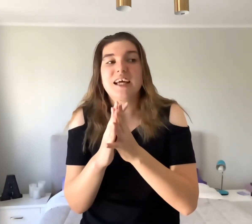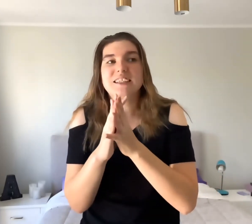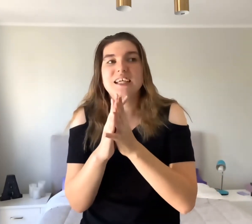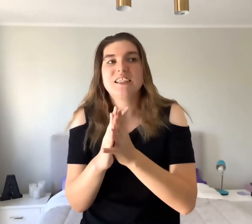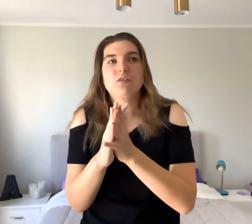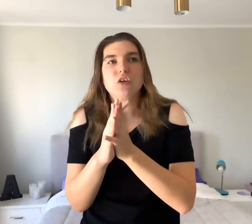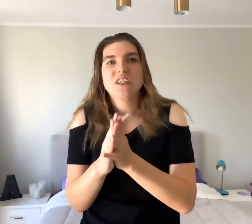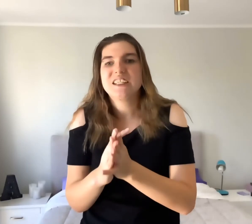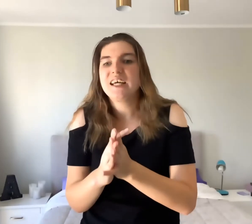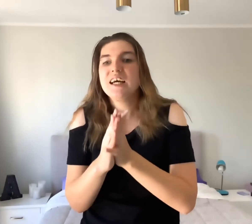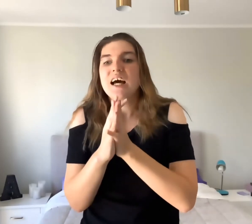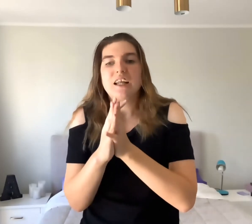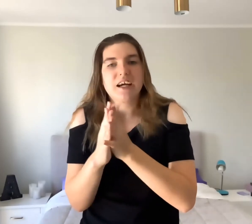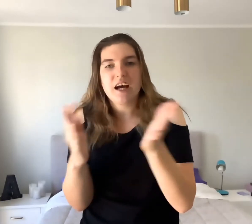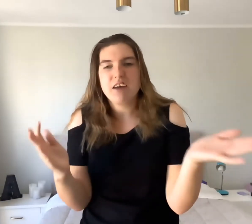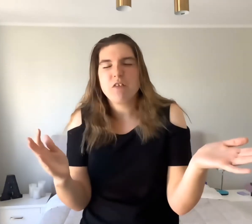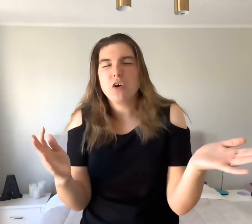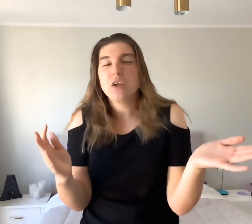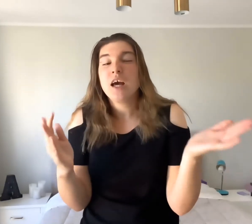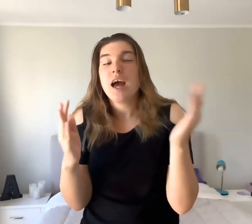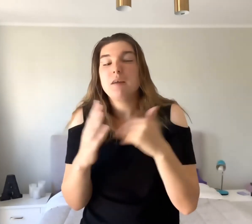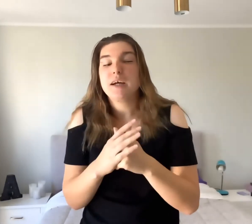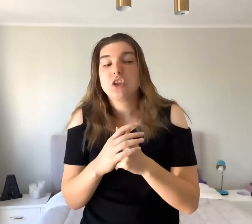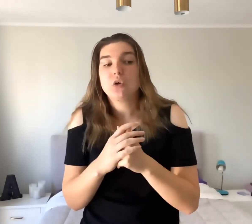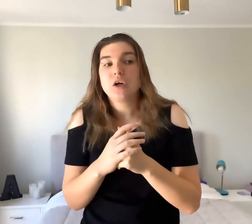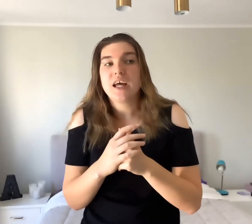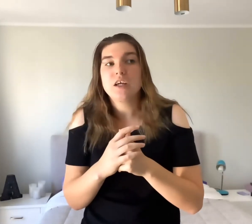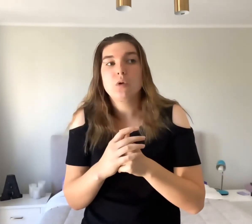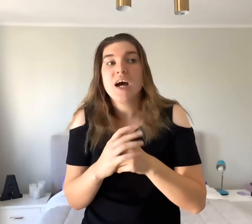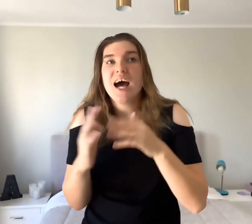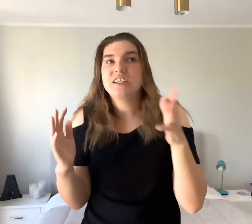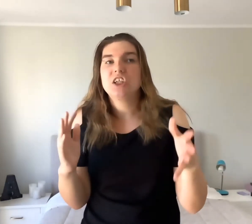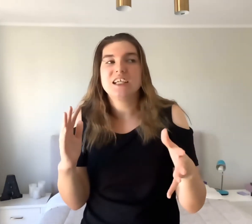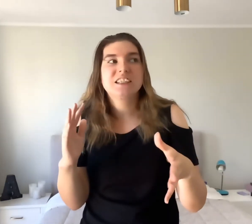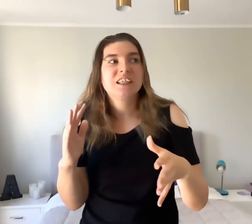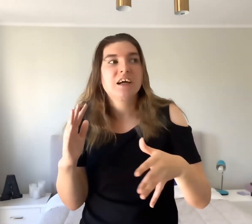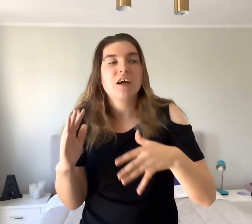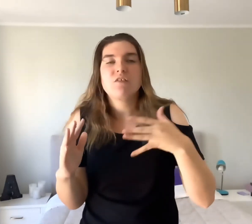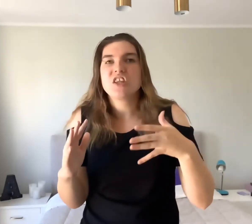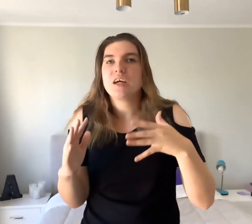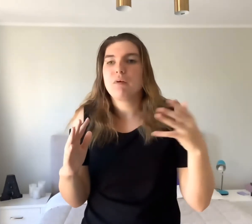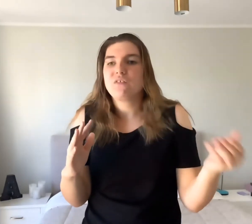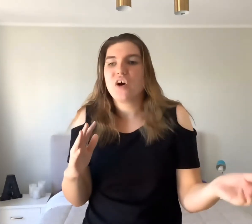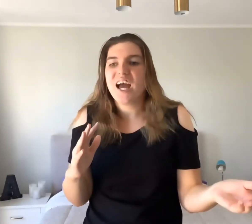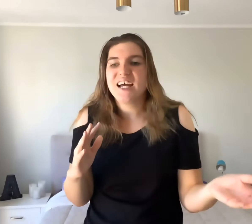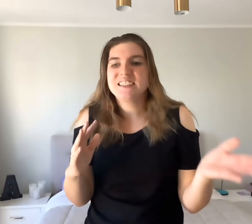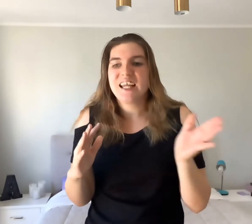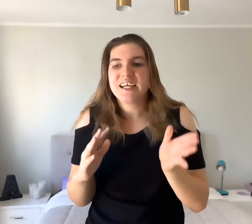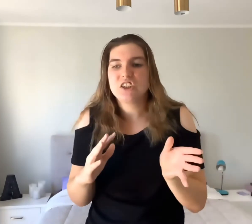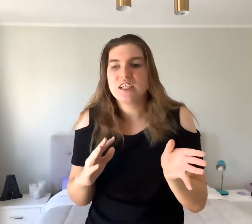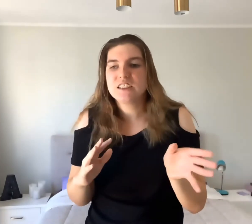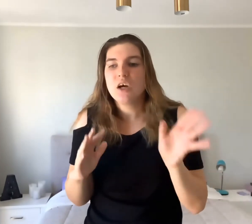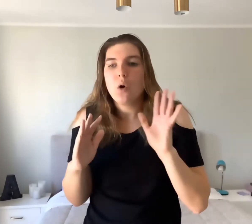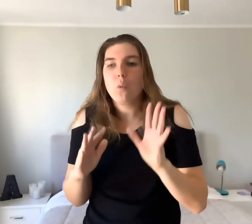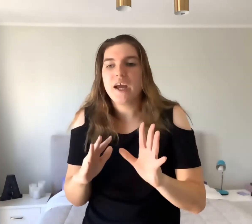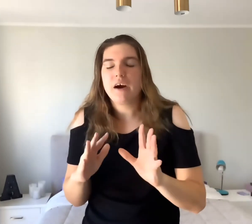is easy for you to see, like an iPhone, and make sure that you adjust everything beforehand, like adjust where